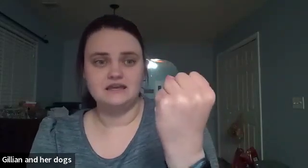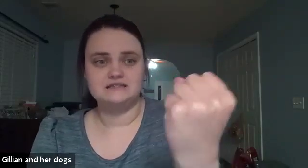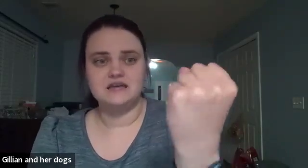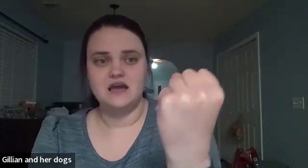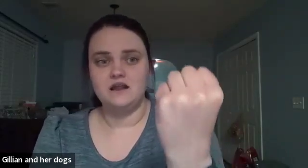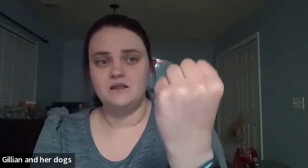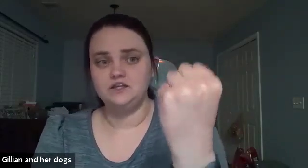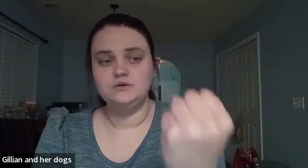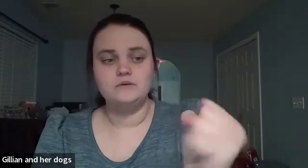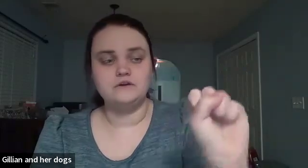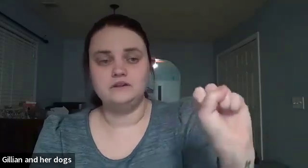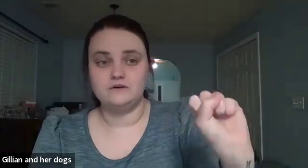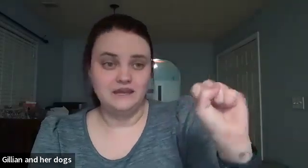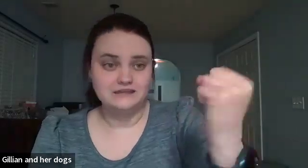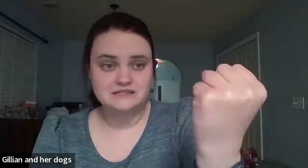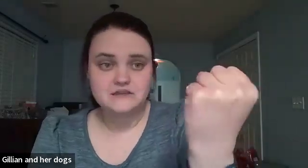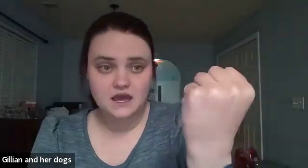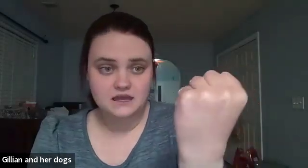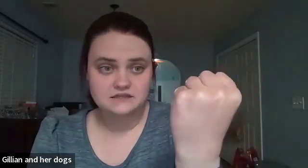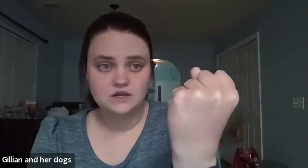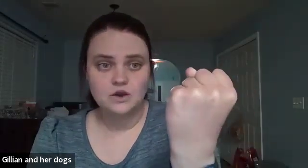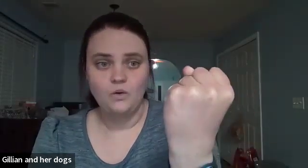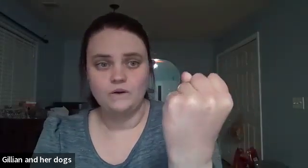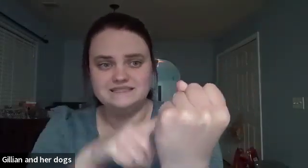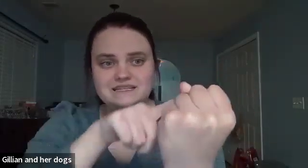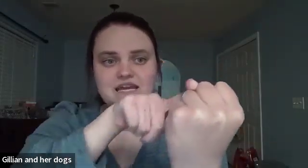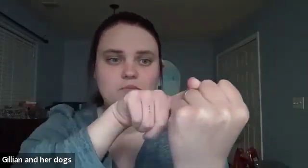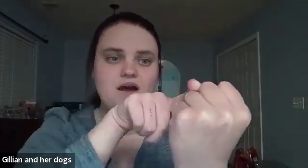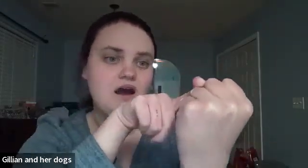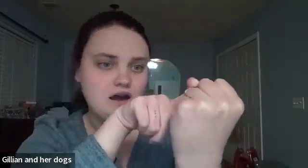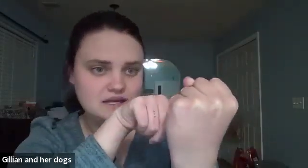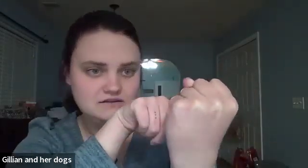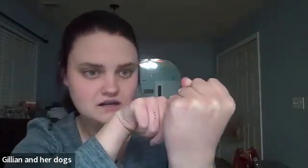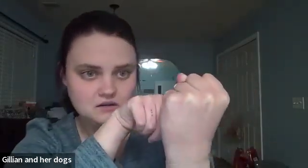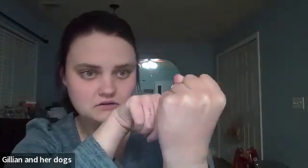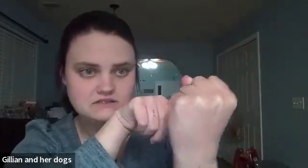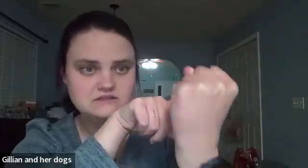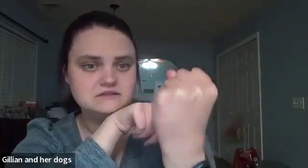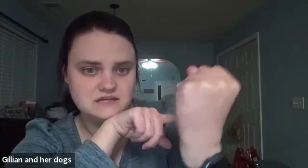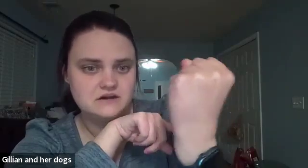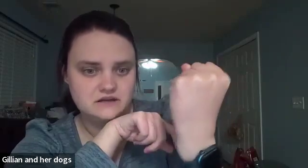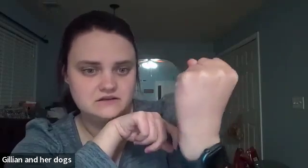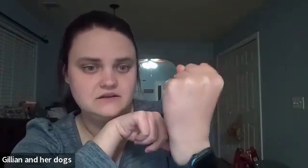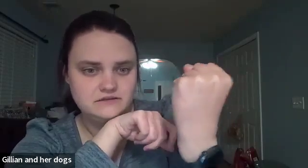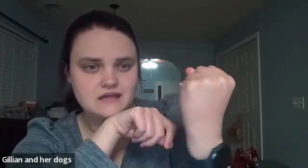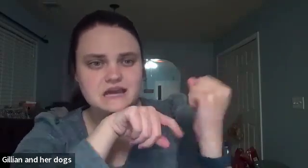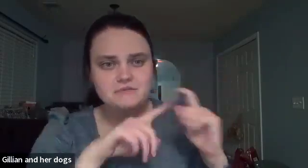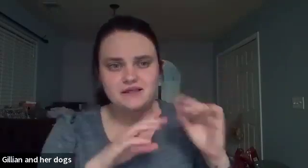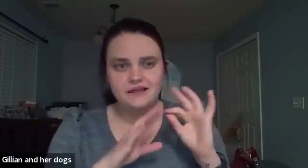Saturday is that like you on there either can't see the S or it's sticking out behind the knuckles. Saturday. That's kind of my